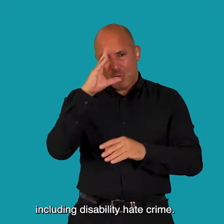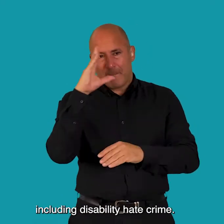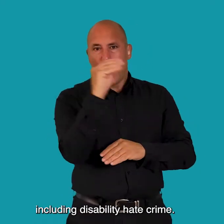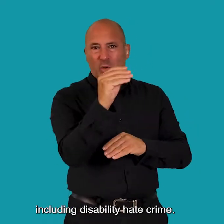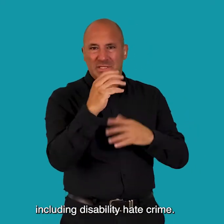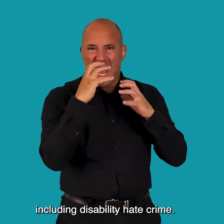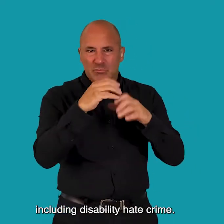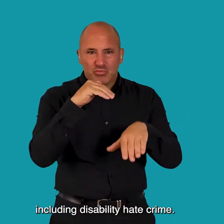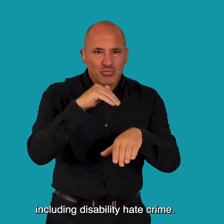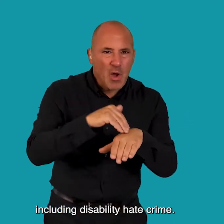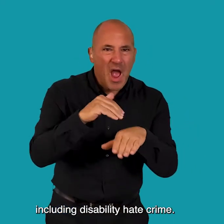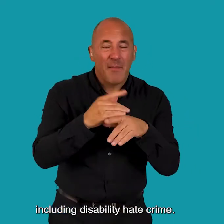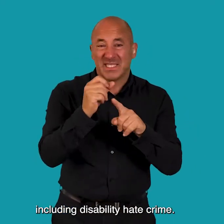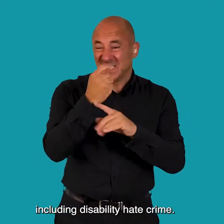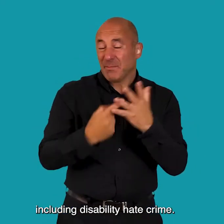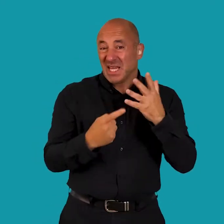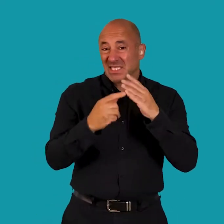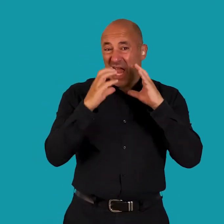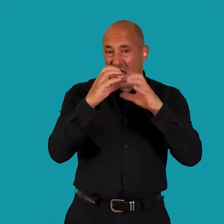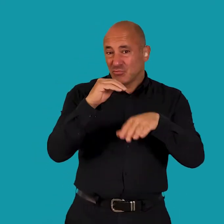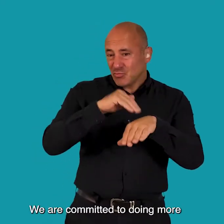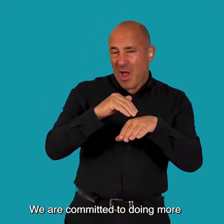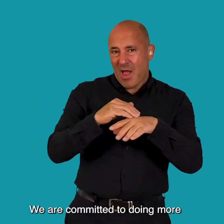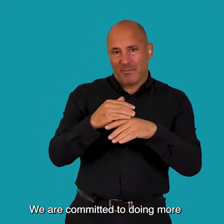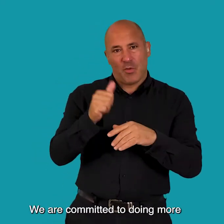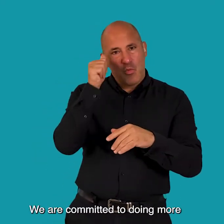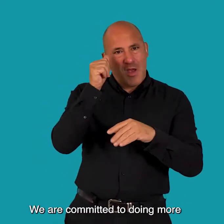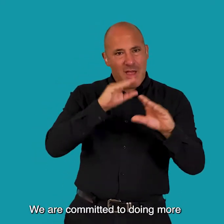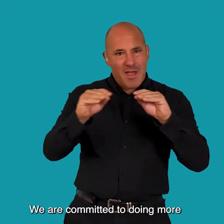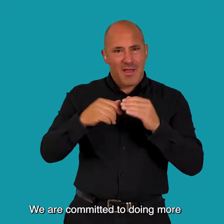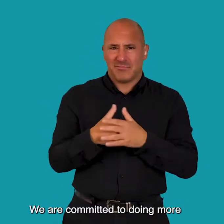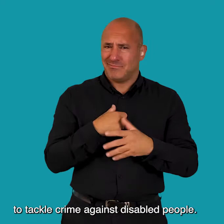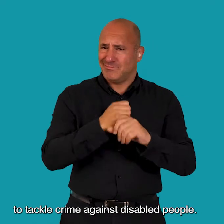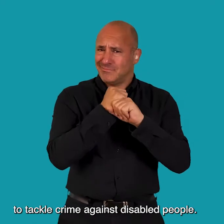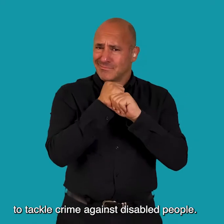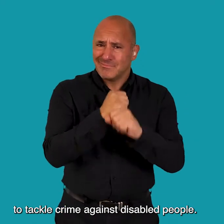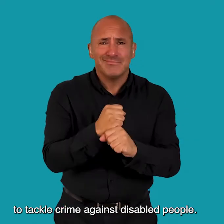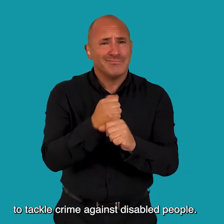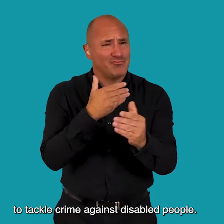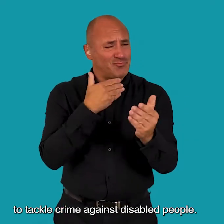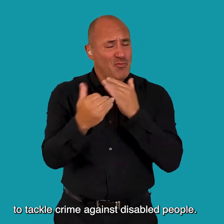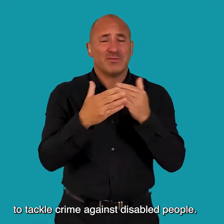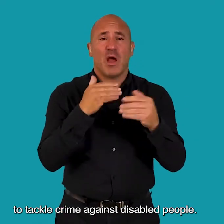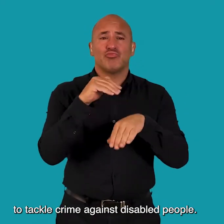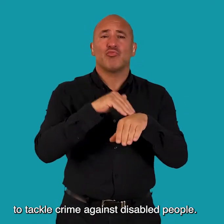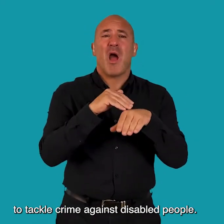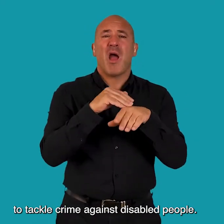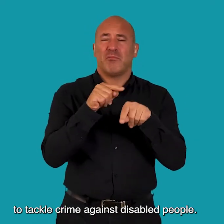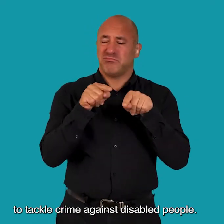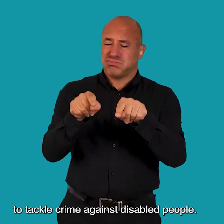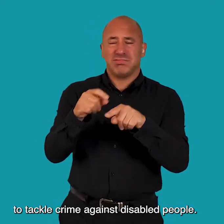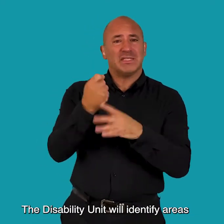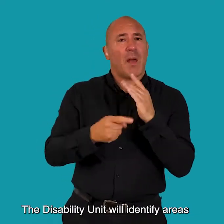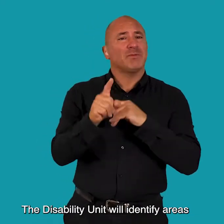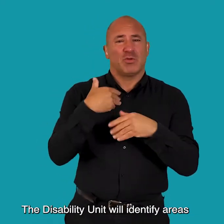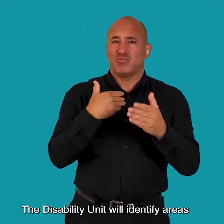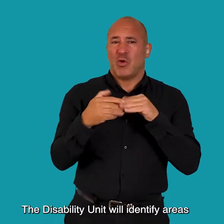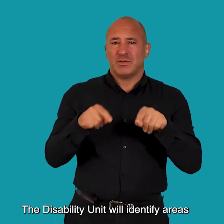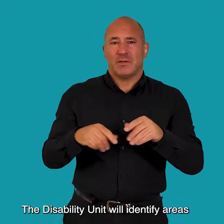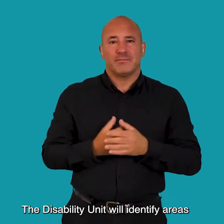including disability hate crime. We are committed to doing more to tackle crime against disabled people. The disability unit